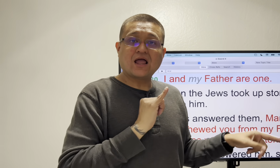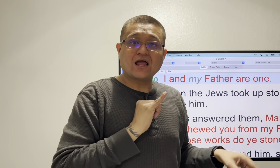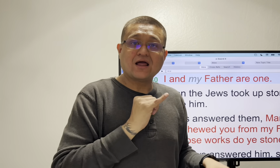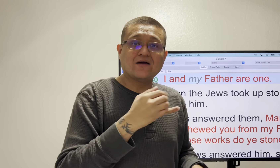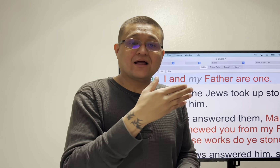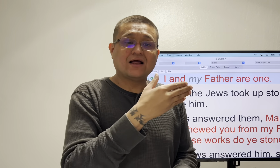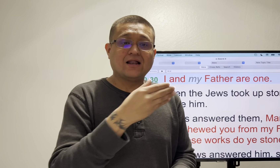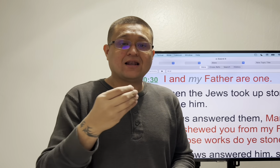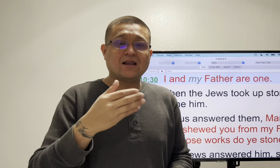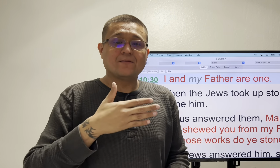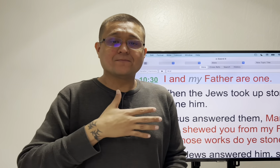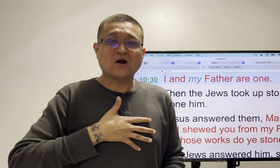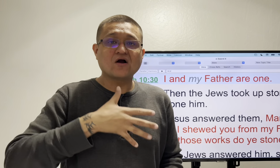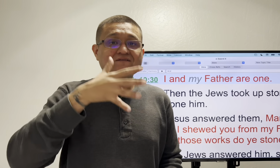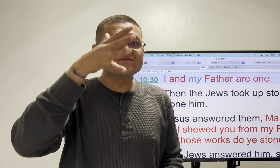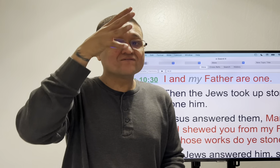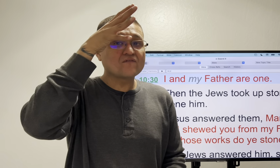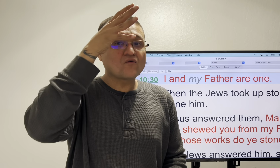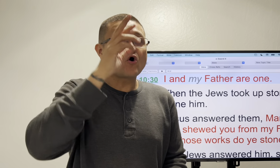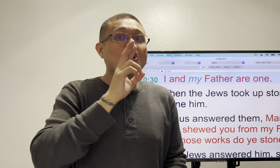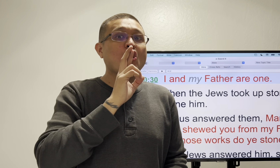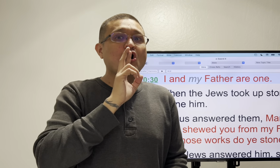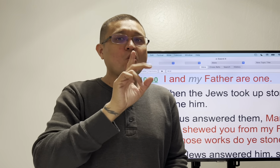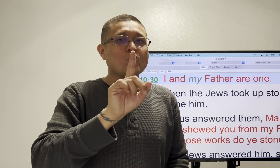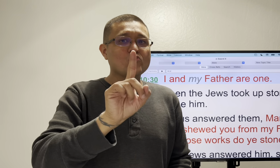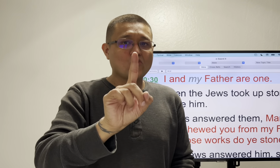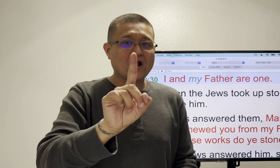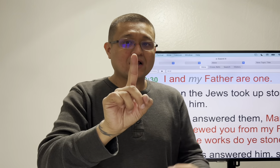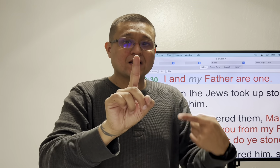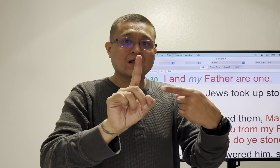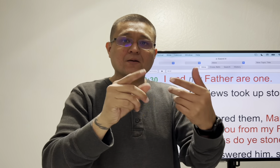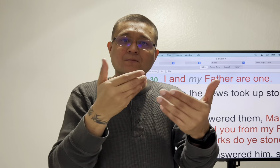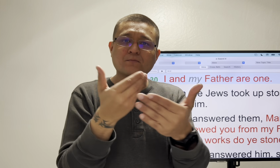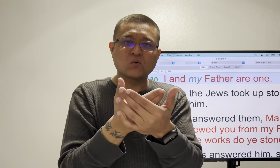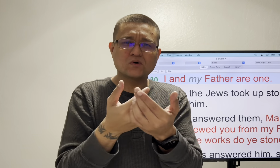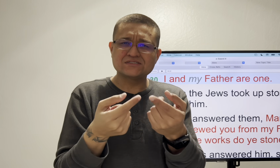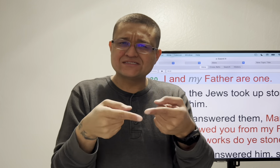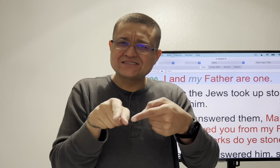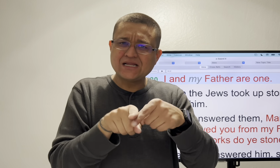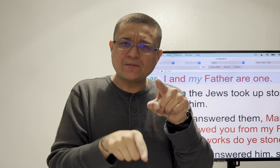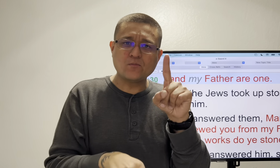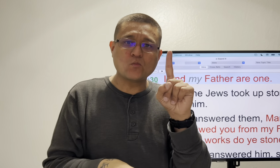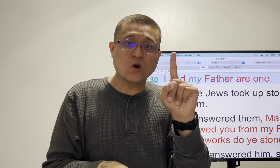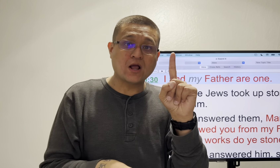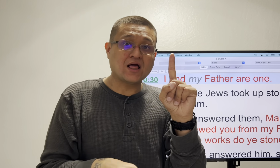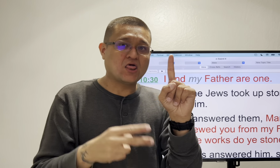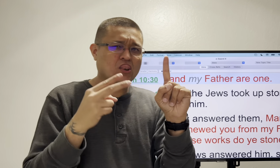So I forgot to add the verse that actually is our title, which would be John 10 and 30.